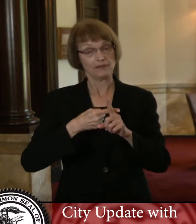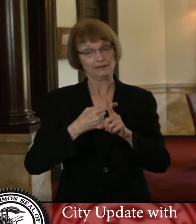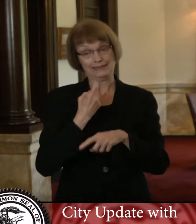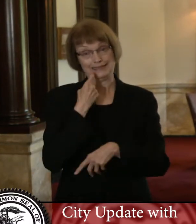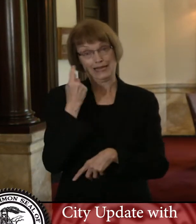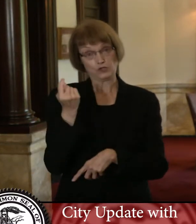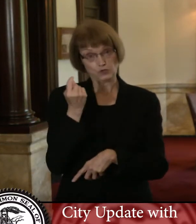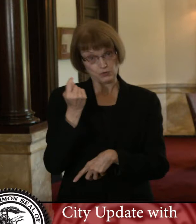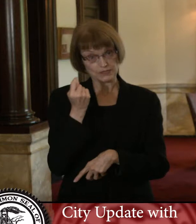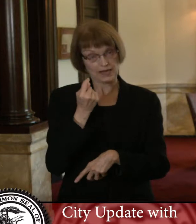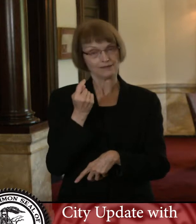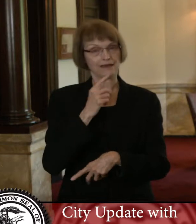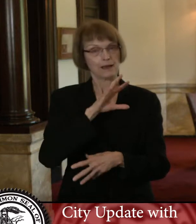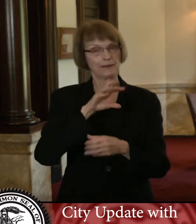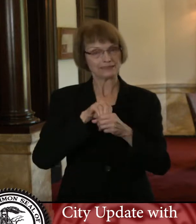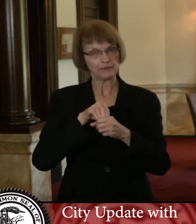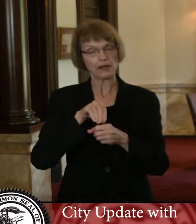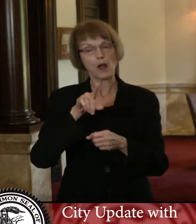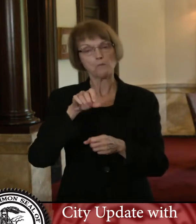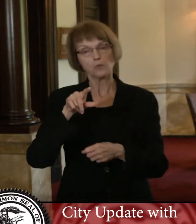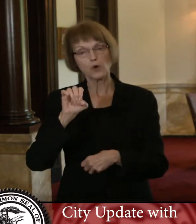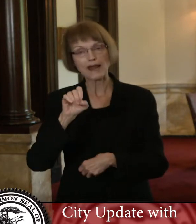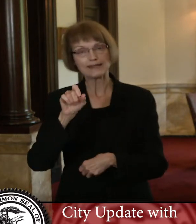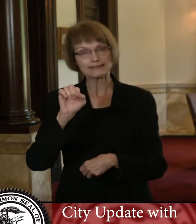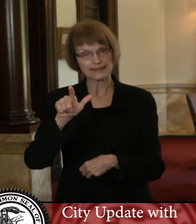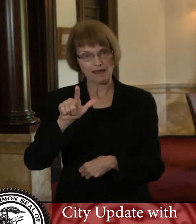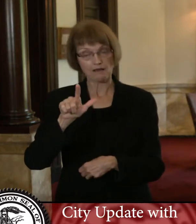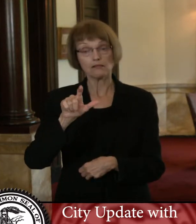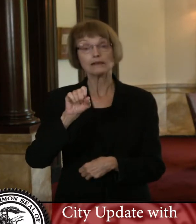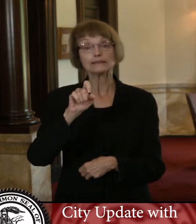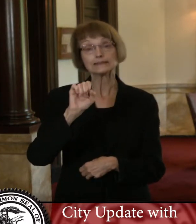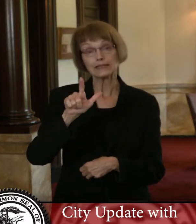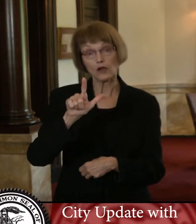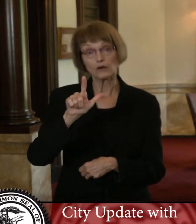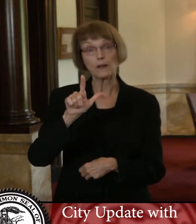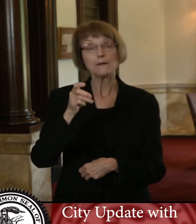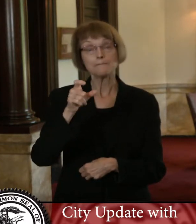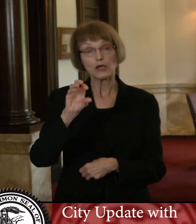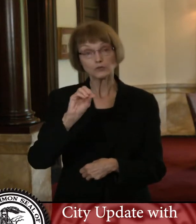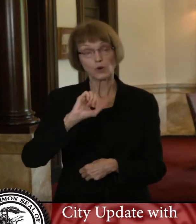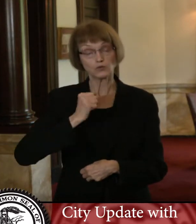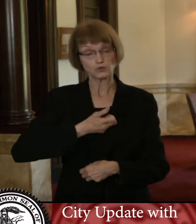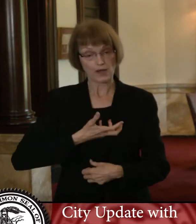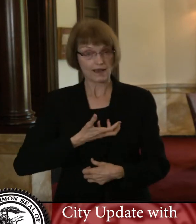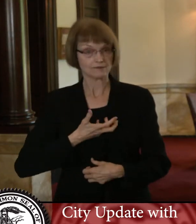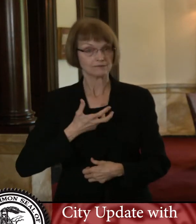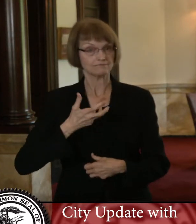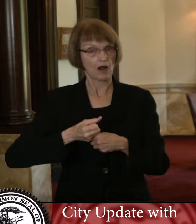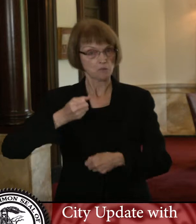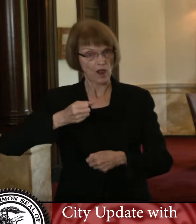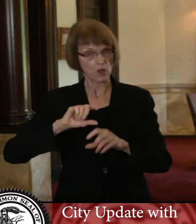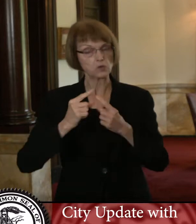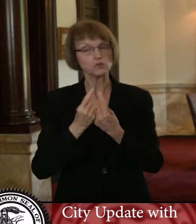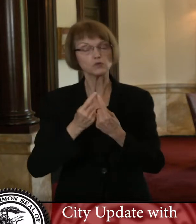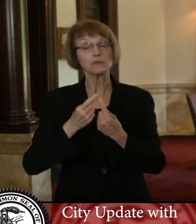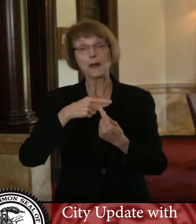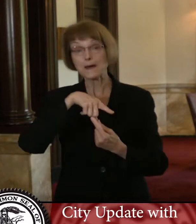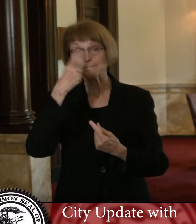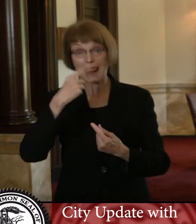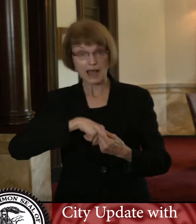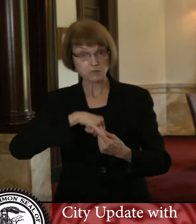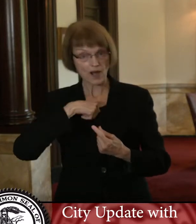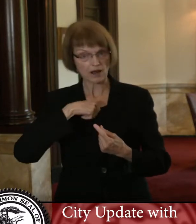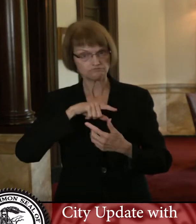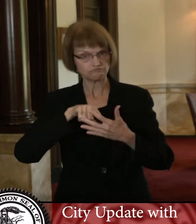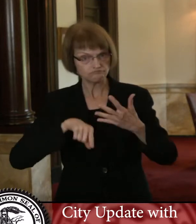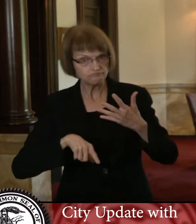participated alongside Pride STL, St. Louis Metro Trans Umbrella Group, Black Pride, and more to commemorate Pride